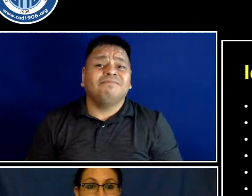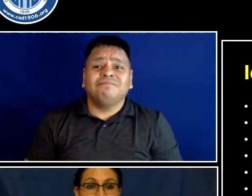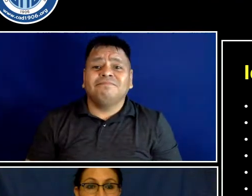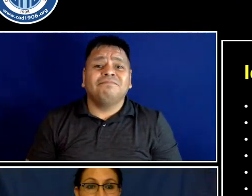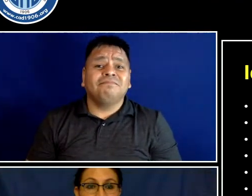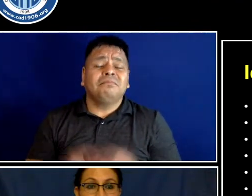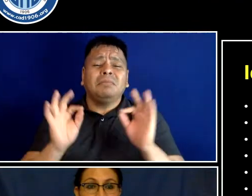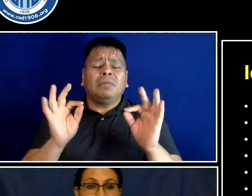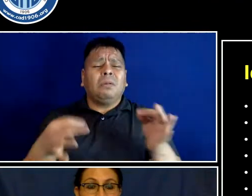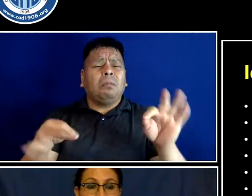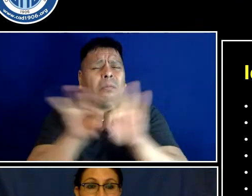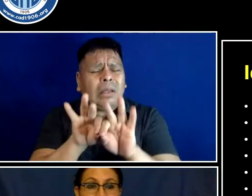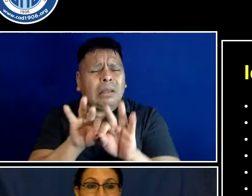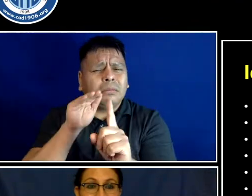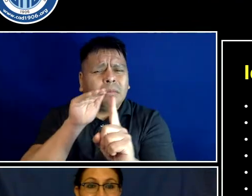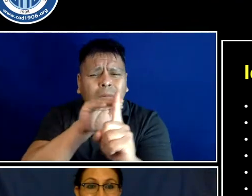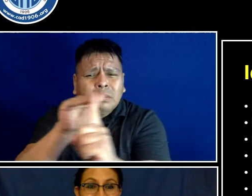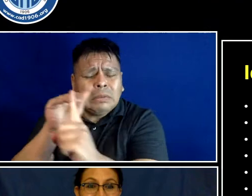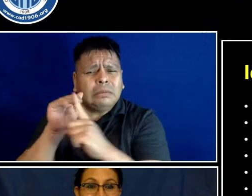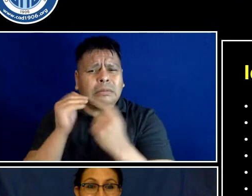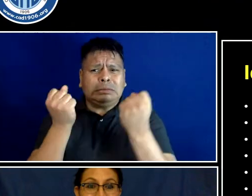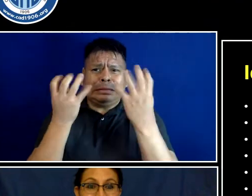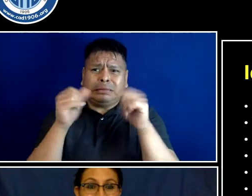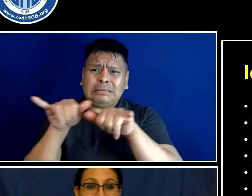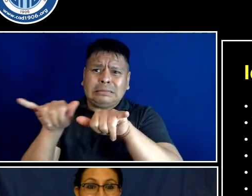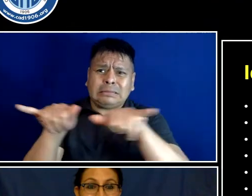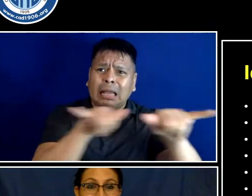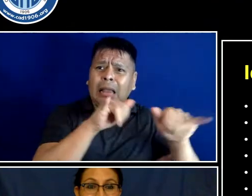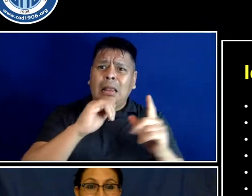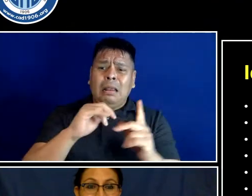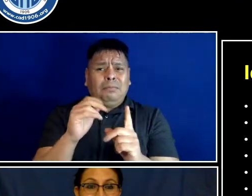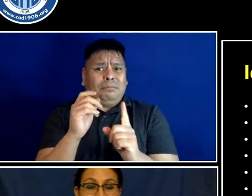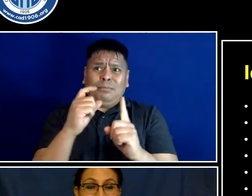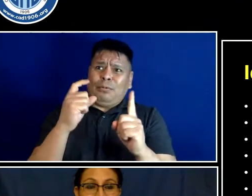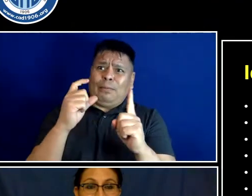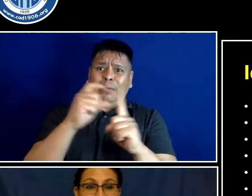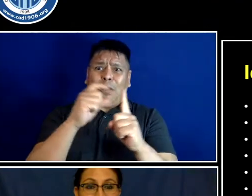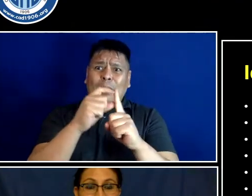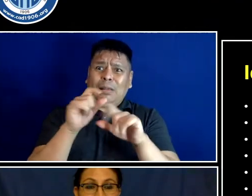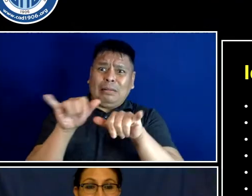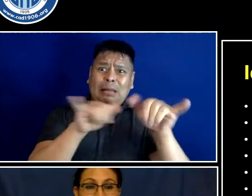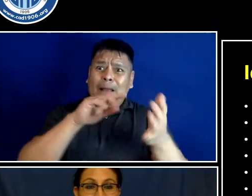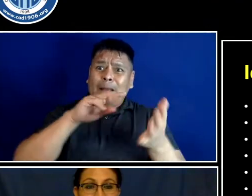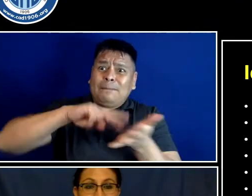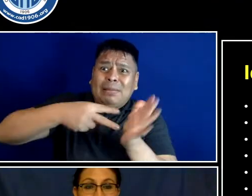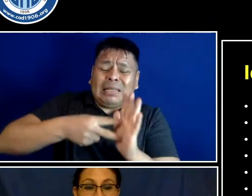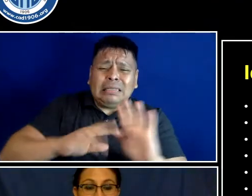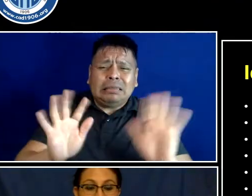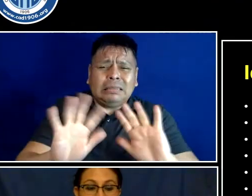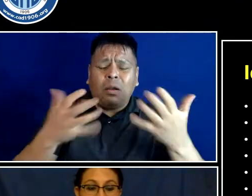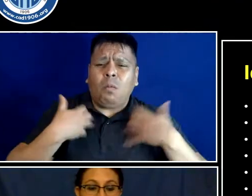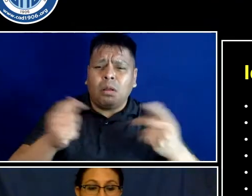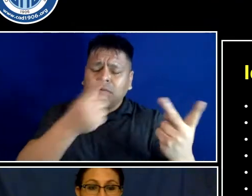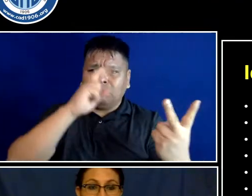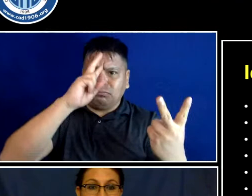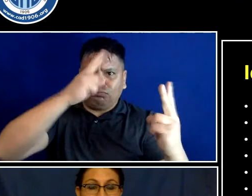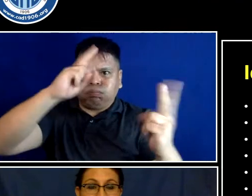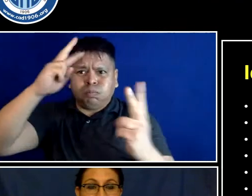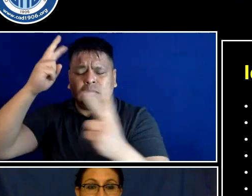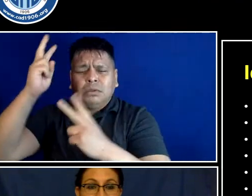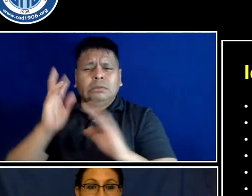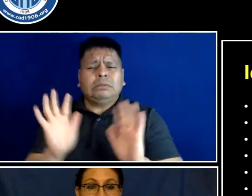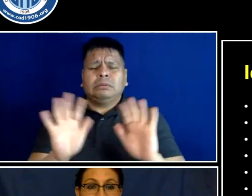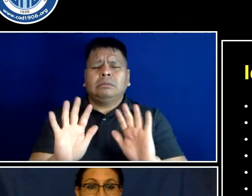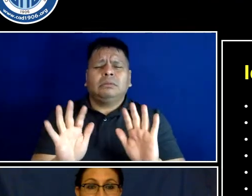2 X's. In Latinx, I will only be spelling that word out. And again, it's just an important reminder that there are